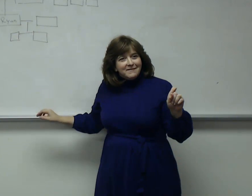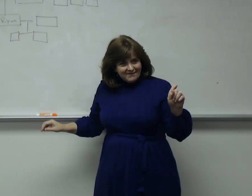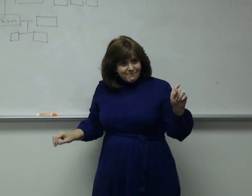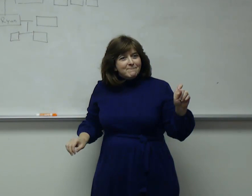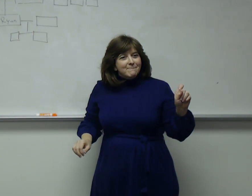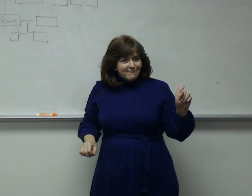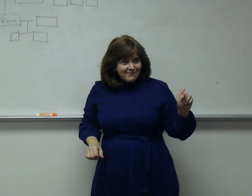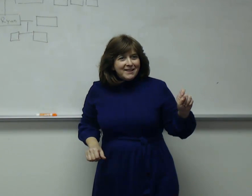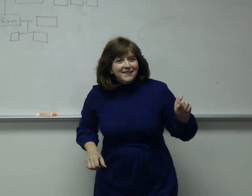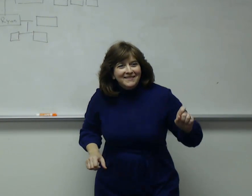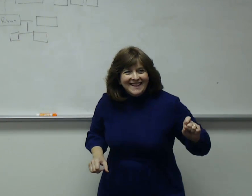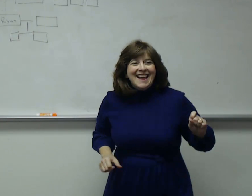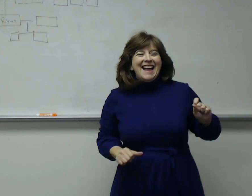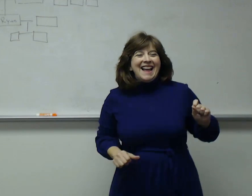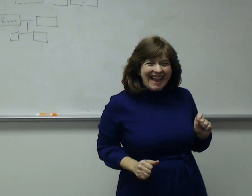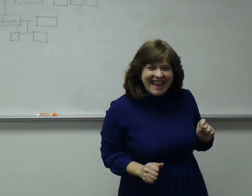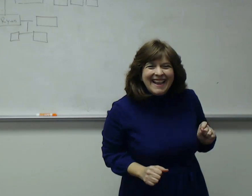Yep. Okay. That's where we're